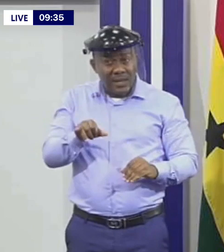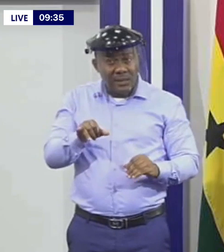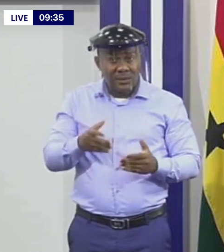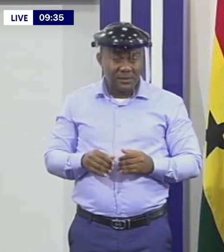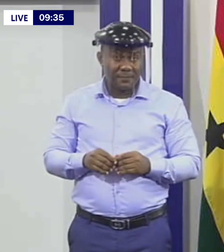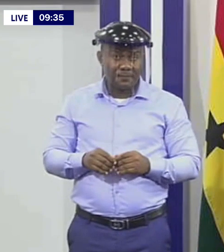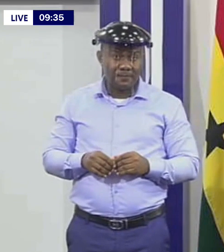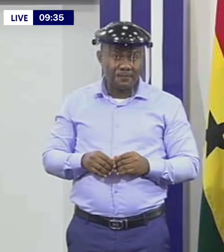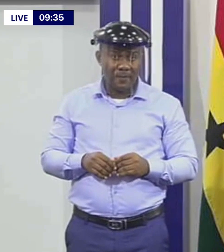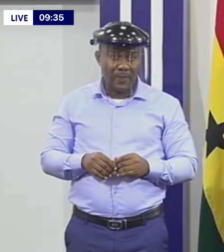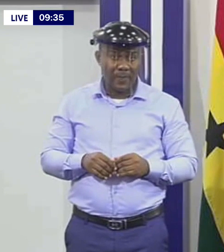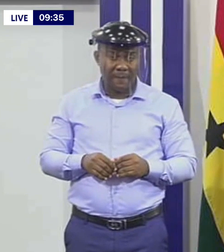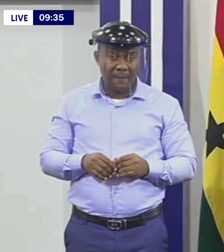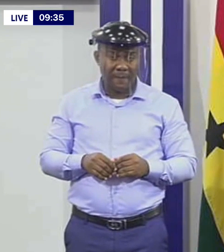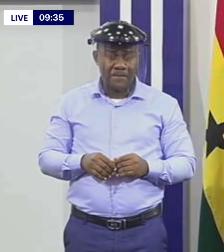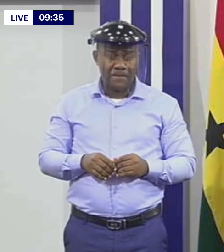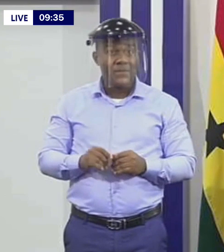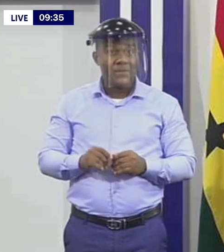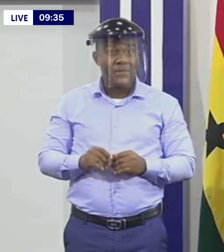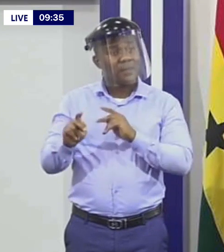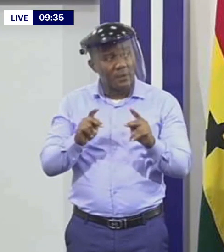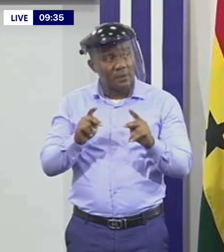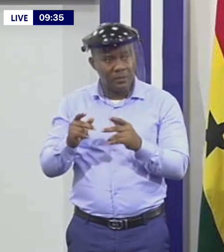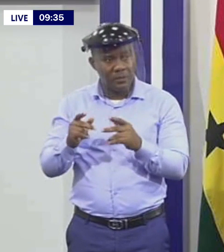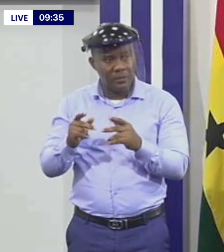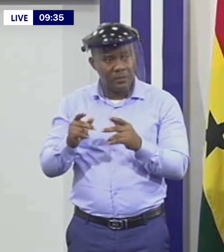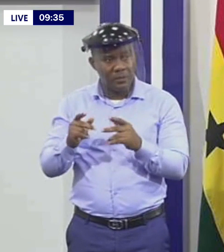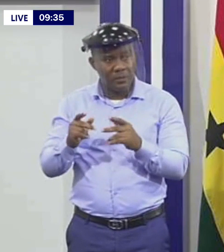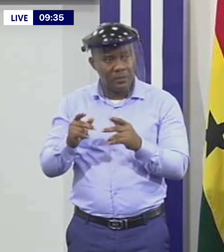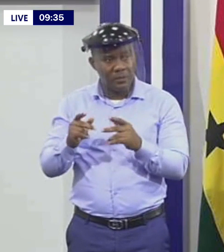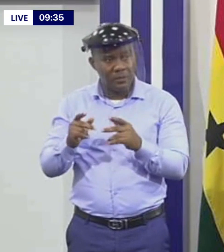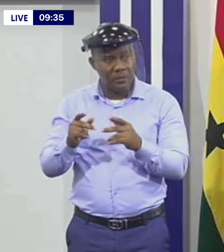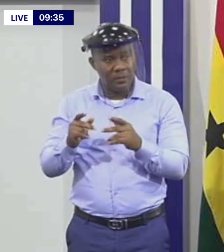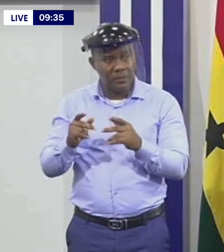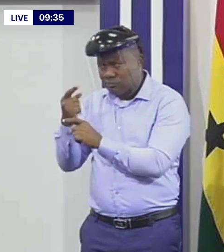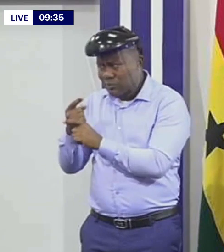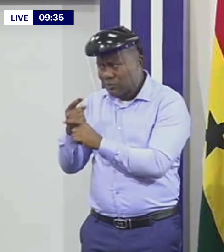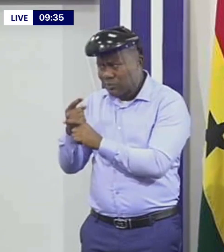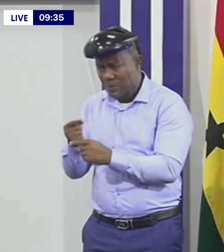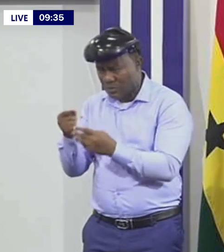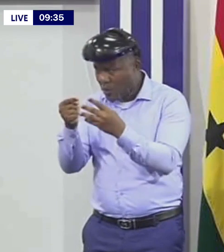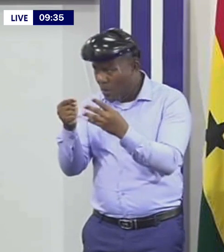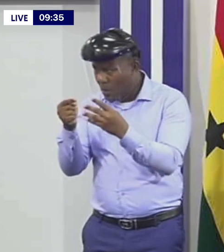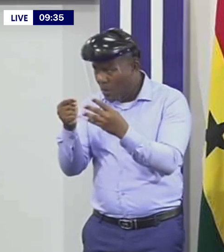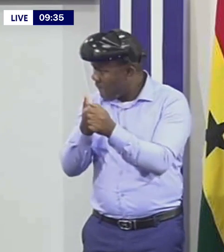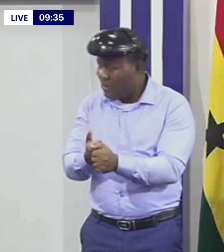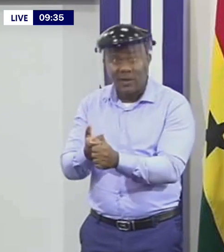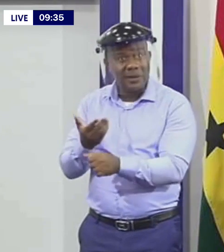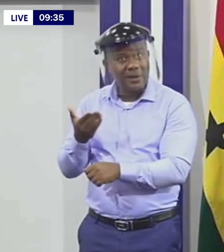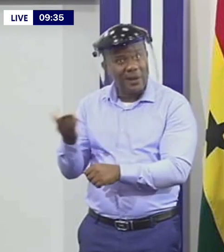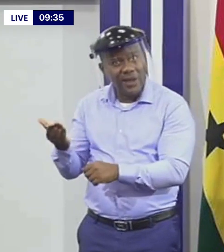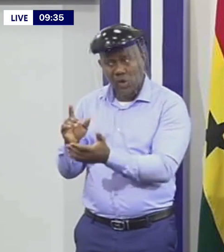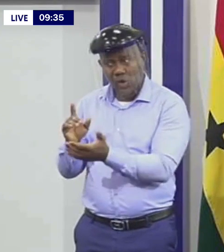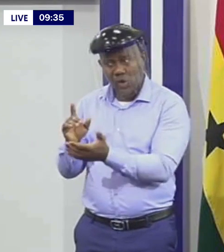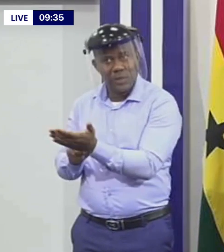from training the people to know how they would use the requisite protective equipment to protect